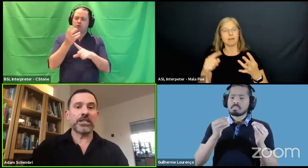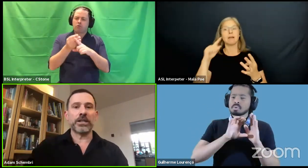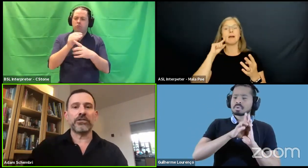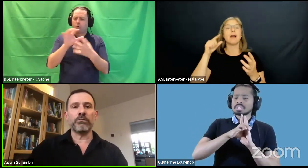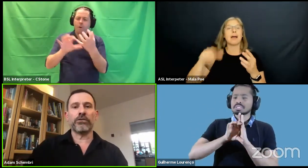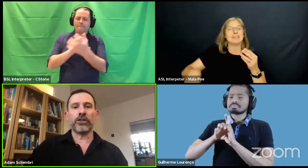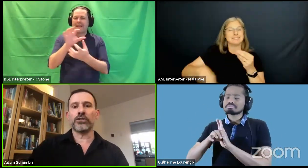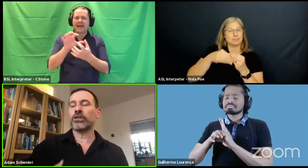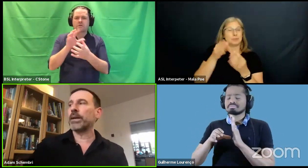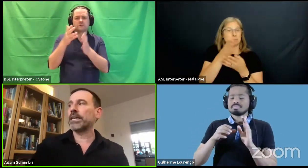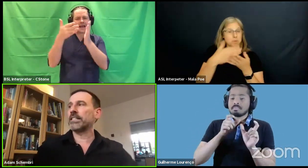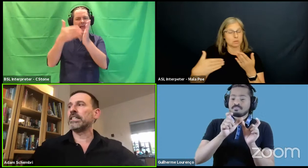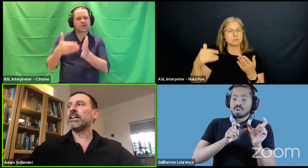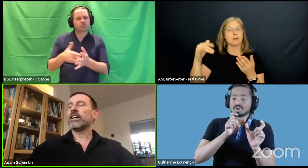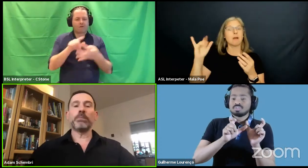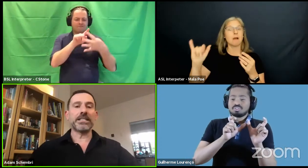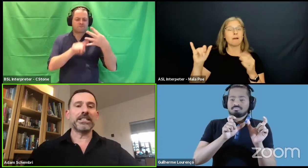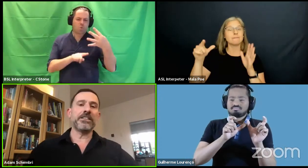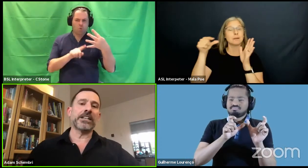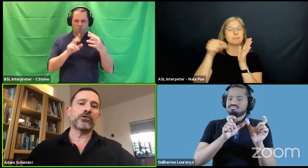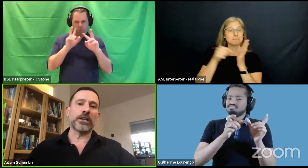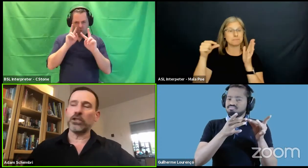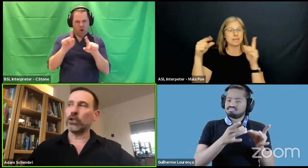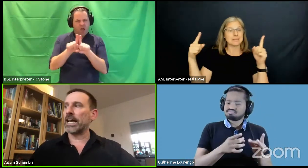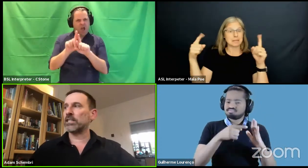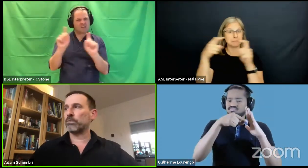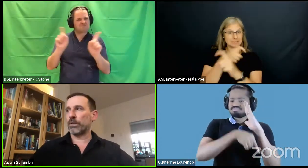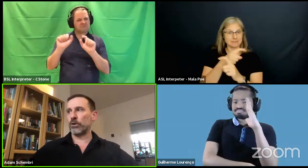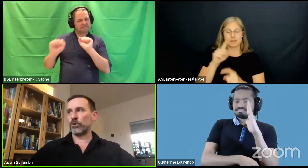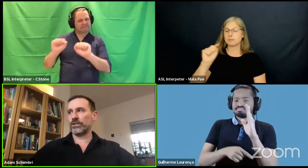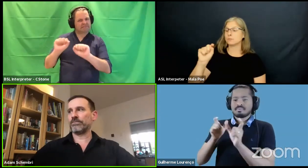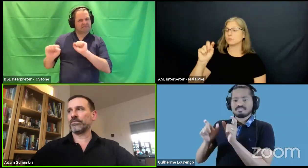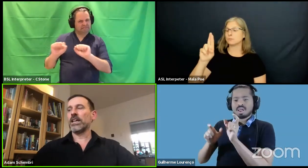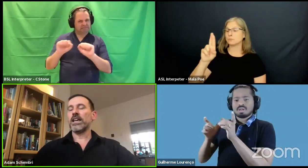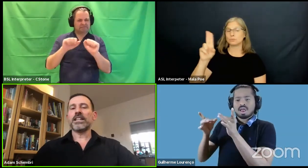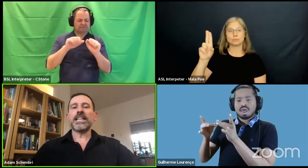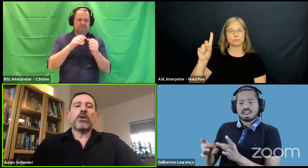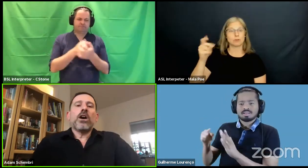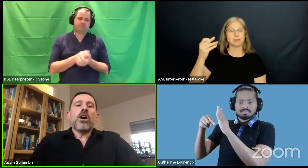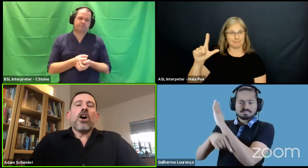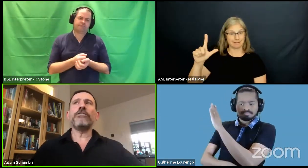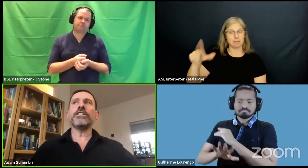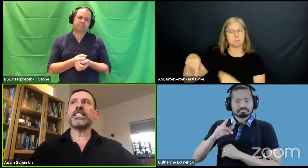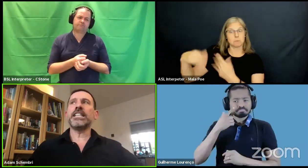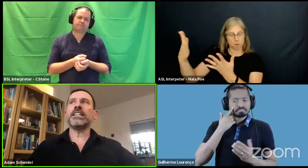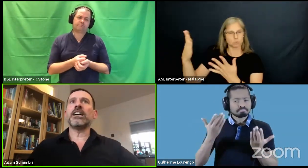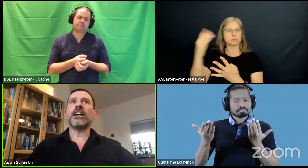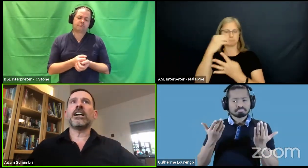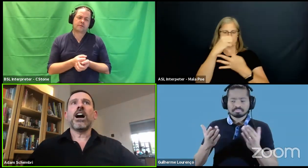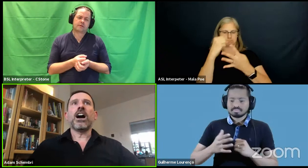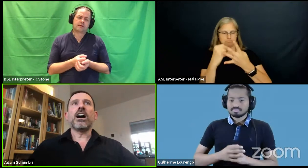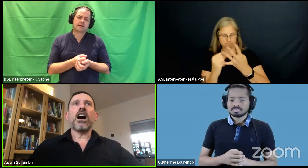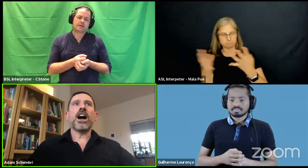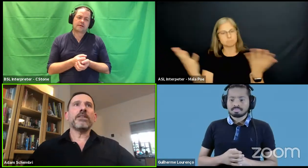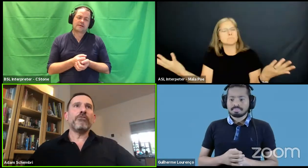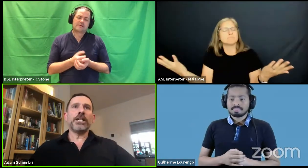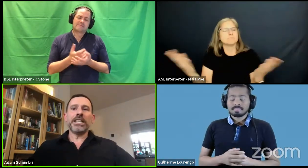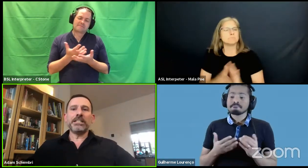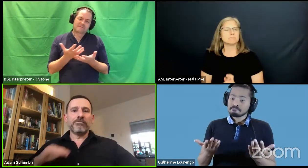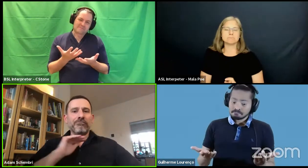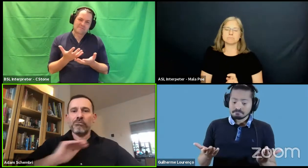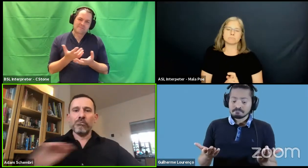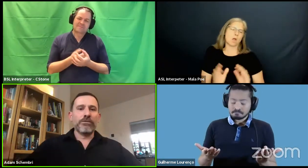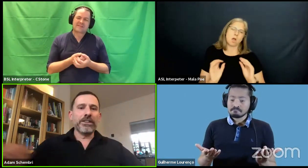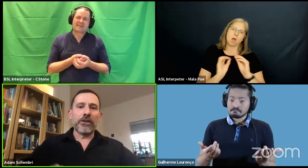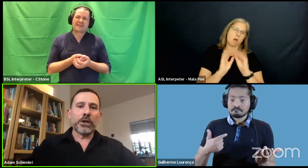additional aspects of morphological complexity that Traugott has proposed. Now, obviously, I am